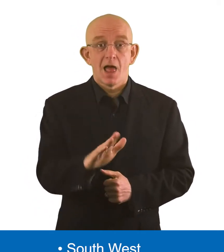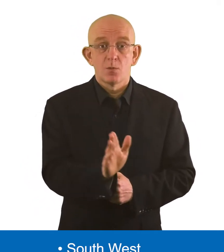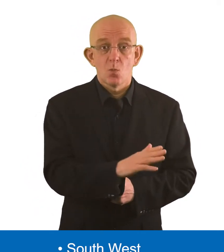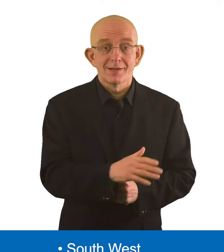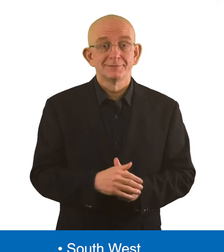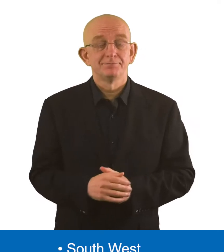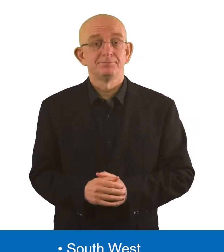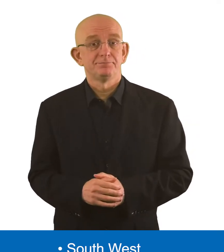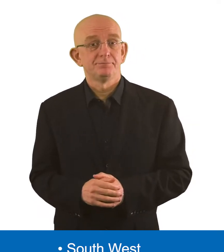Southwest,